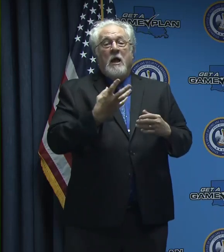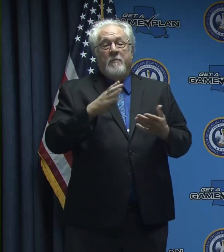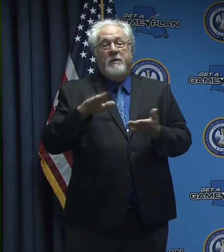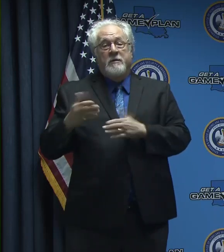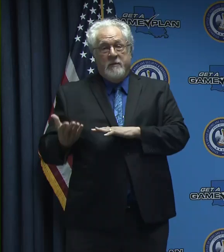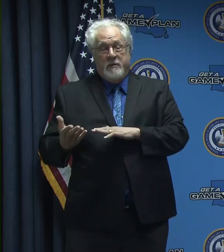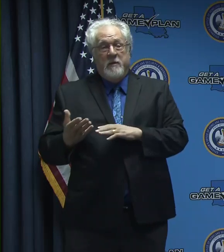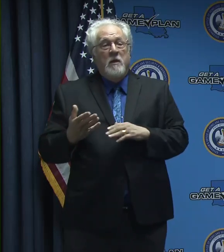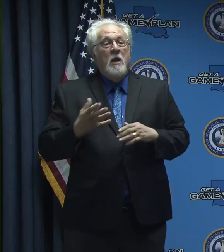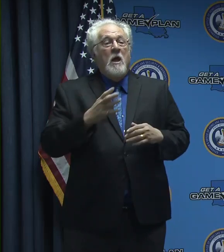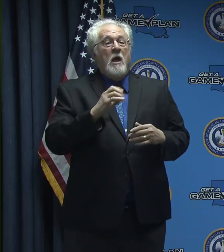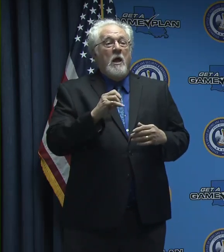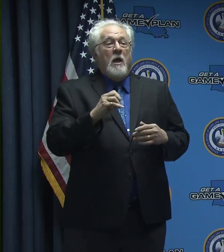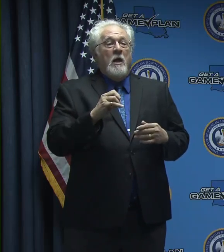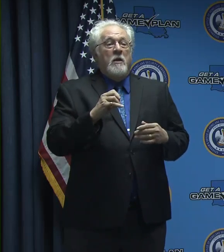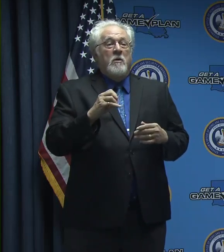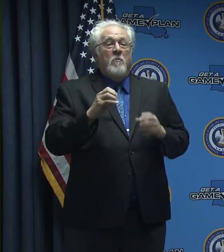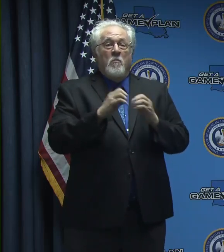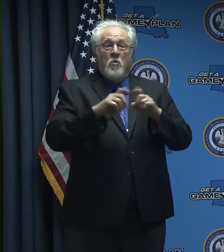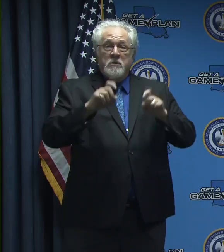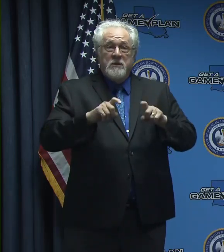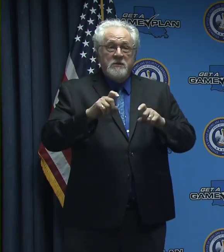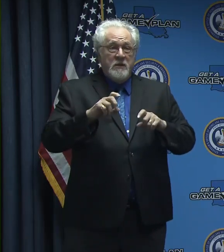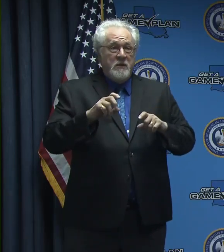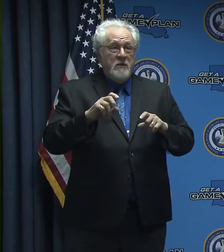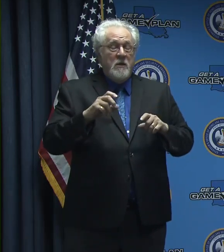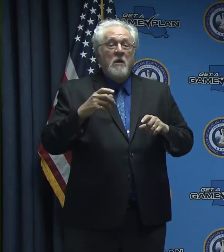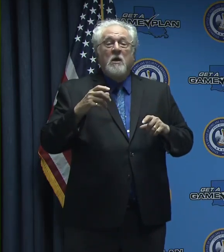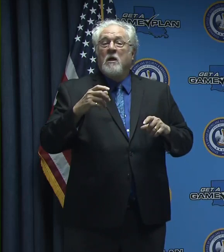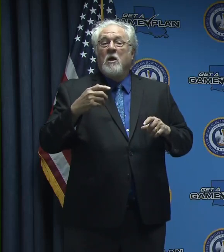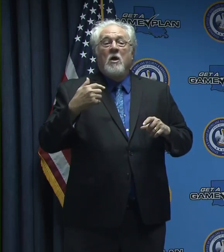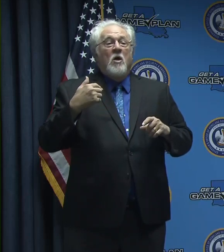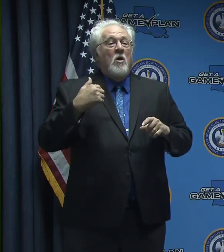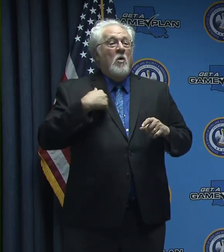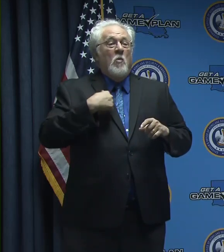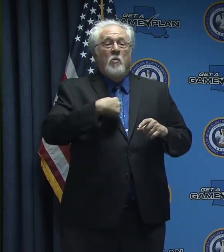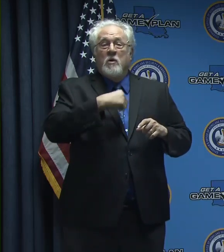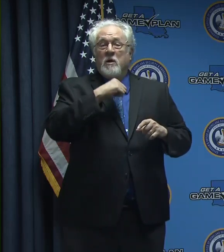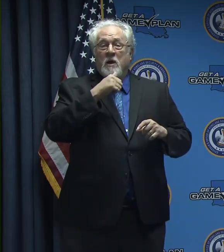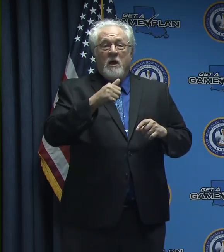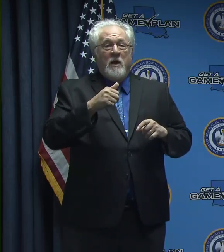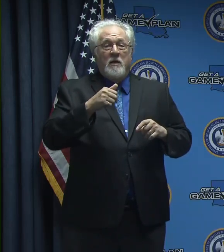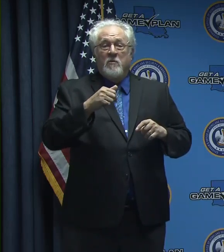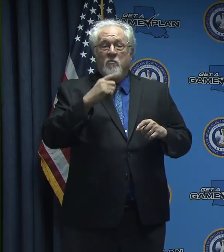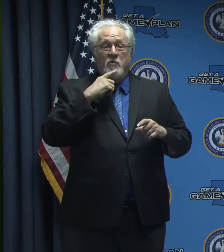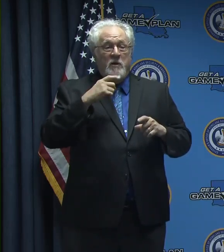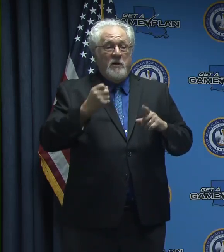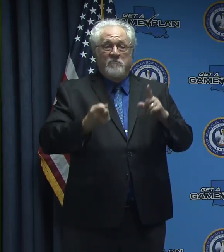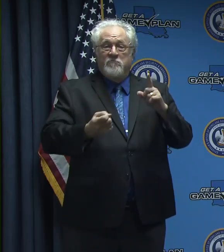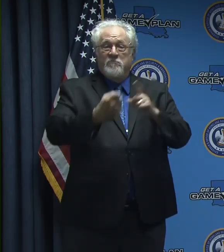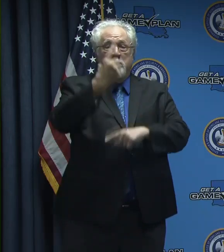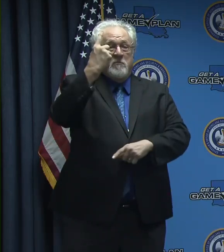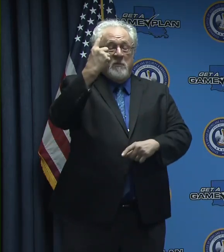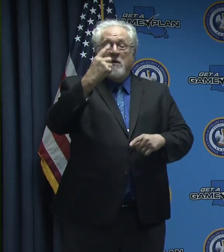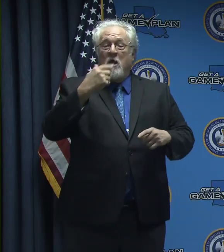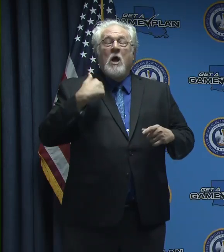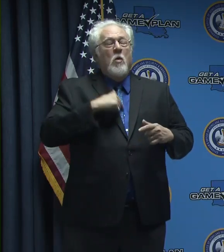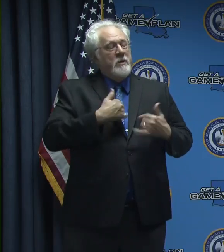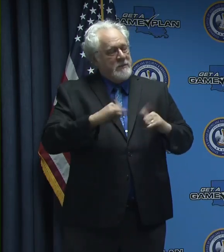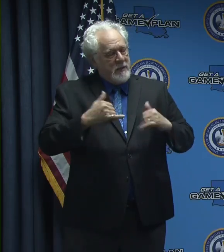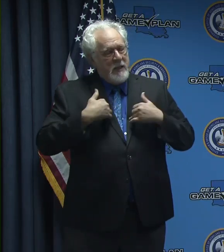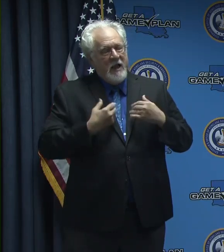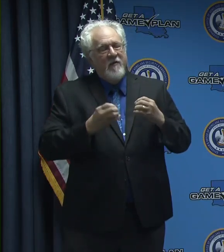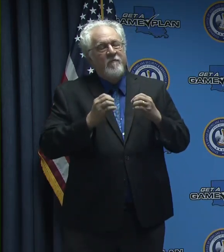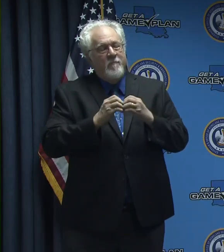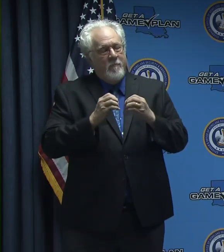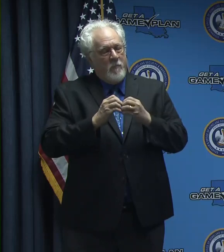as we get more testing online, we're not such a big outlier anymore. Now, we still have more than our